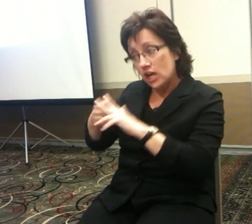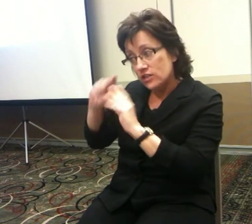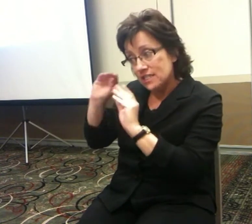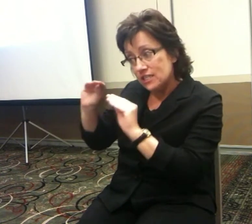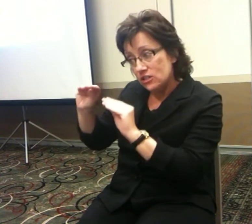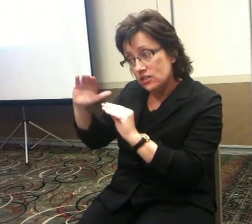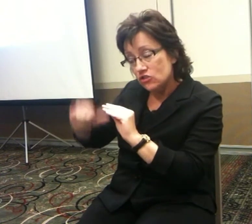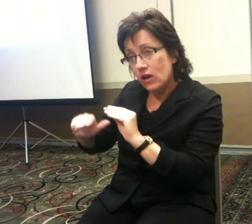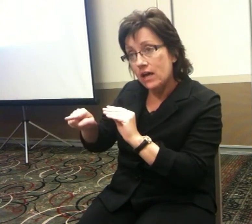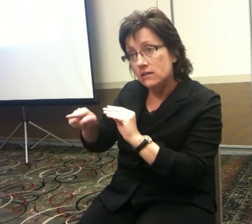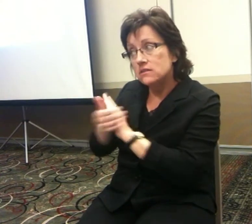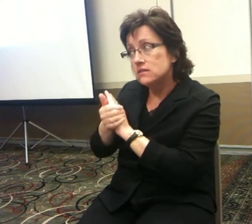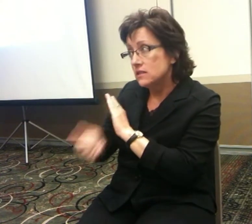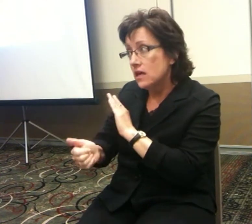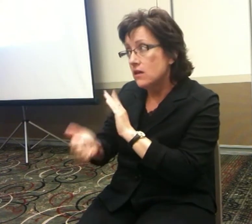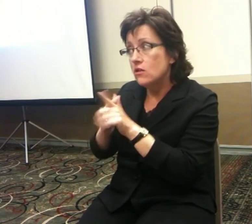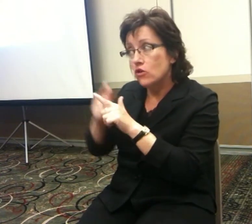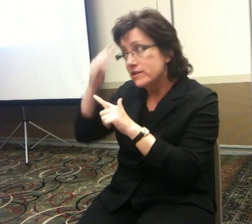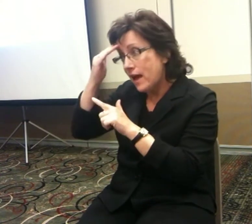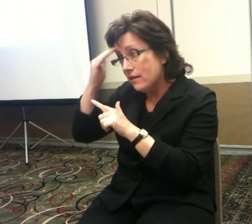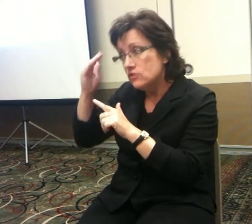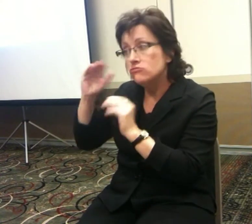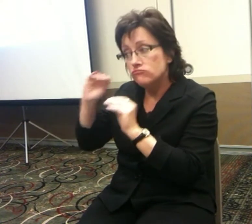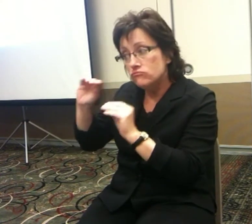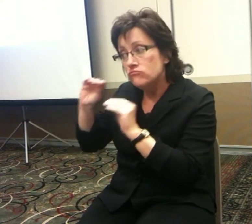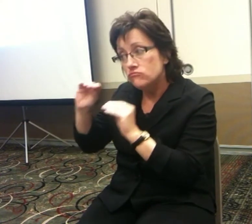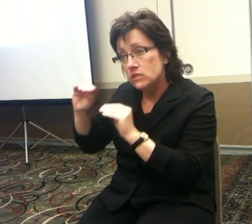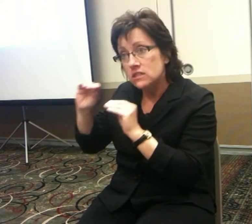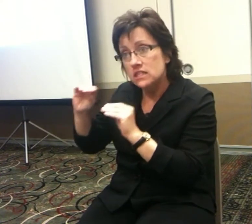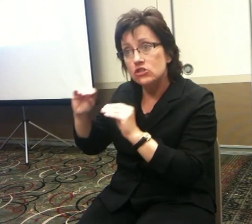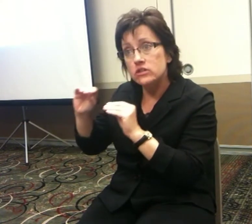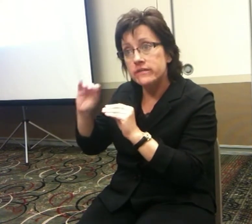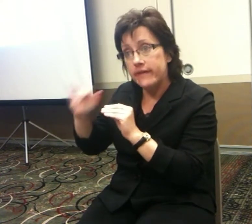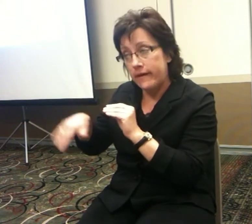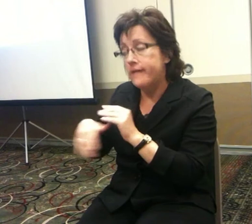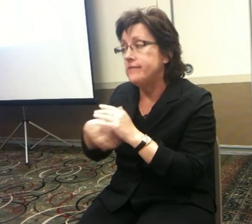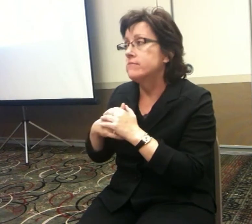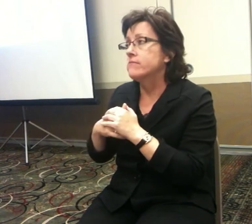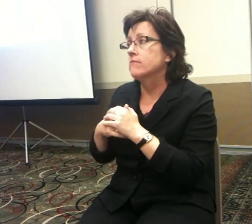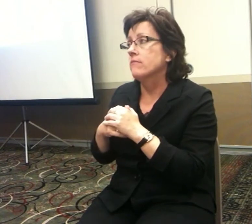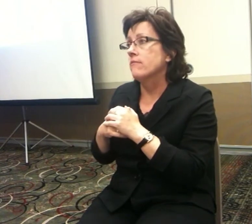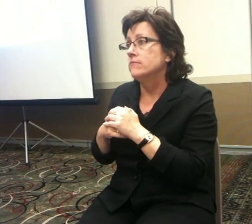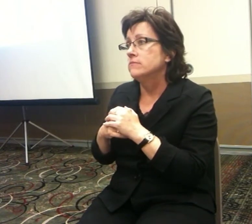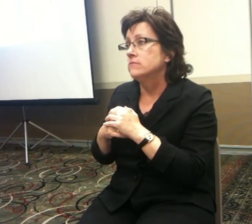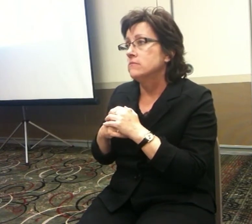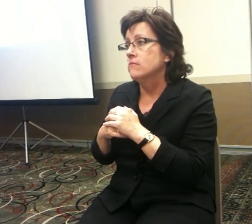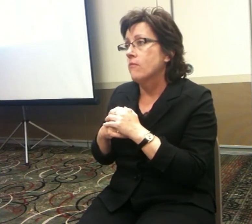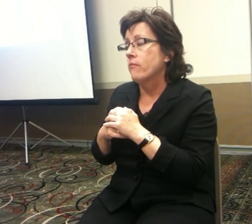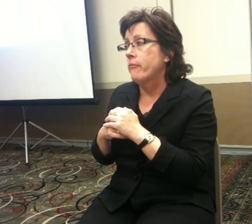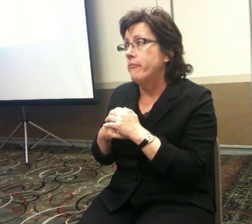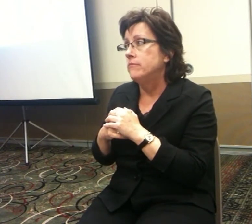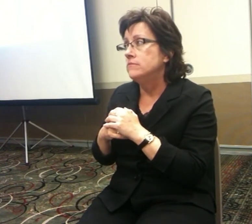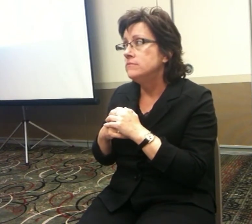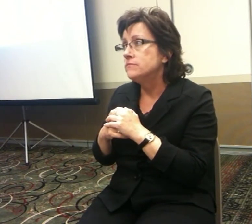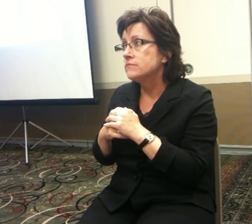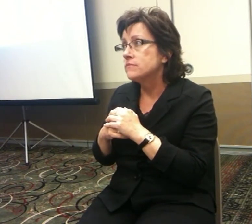skill or knowledge, we're going to start teaching those skills and knowledge. All right? We're also going to have to reduce the demand